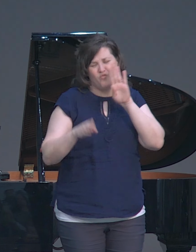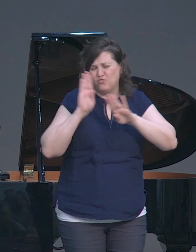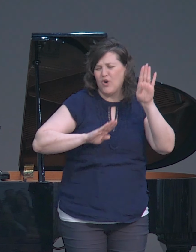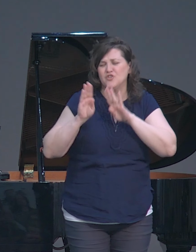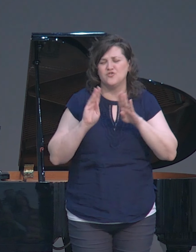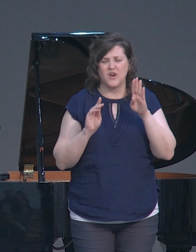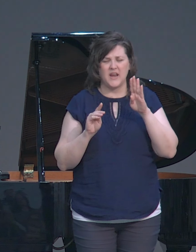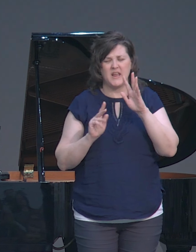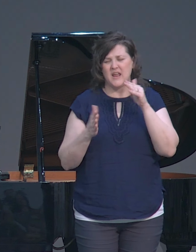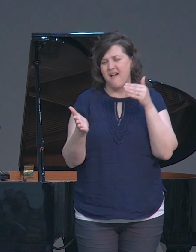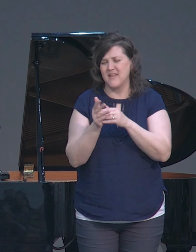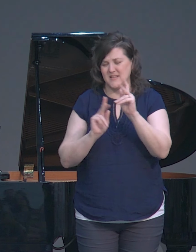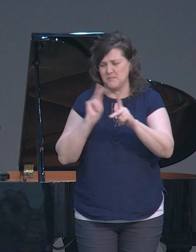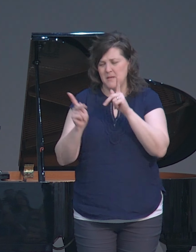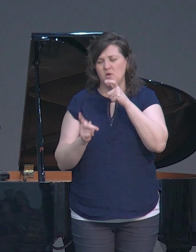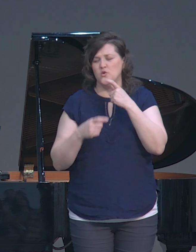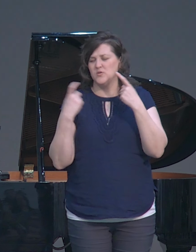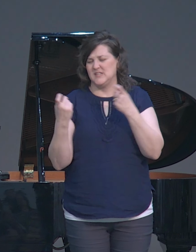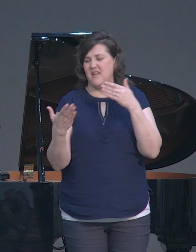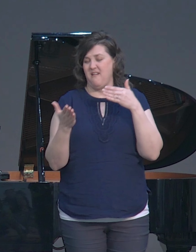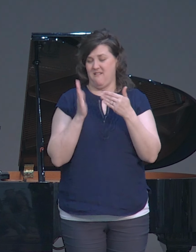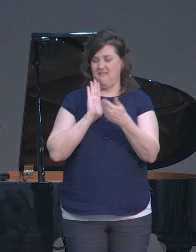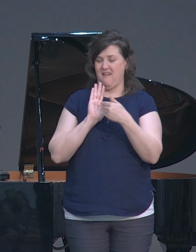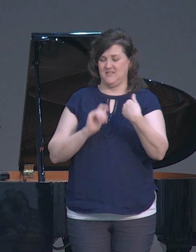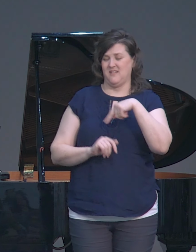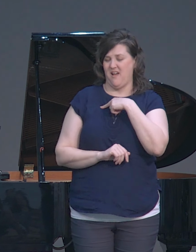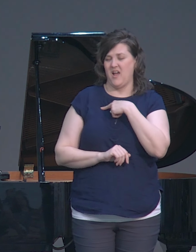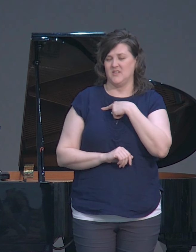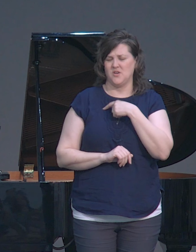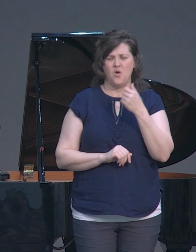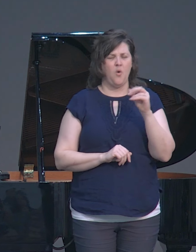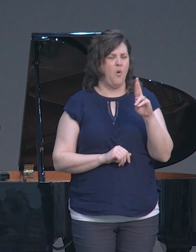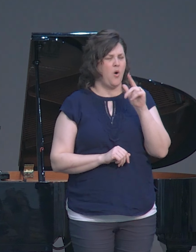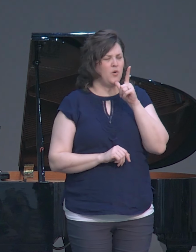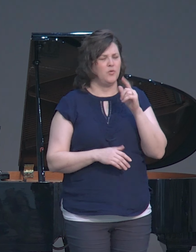frustration at people who sin against us or who bother us